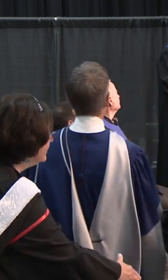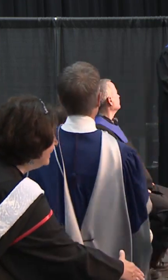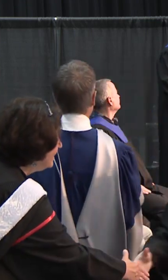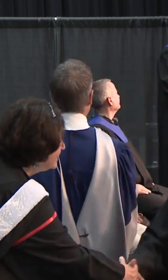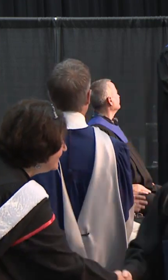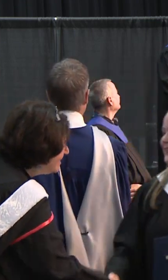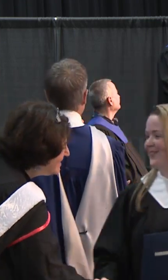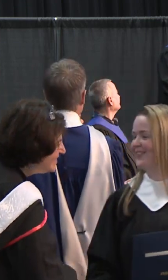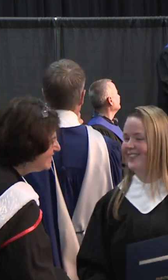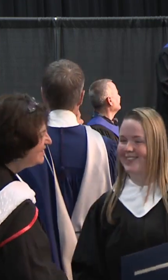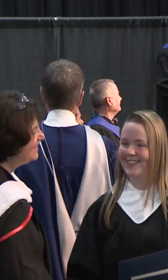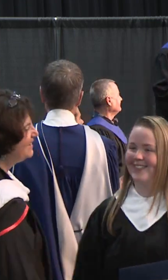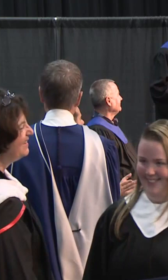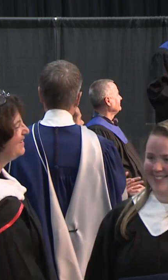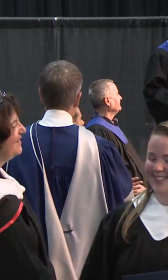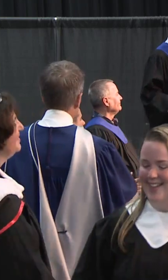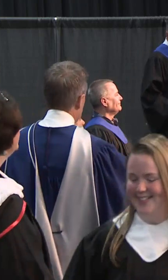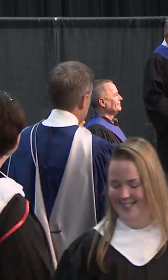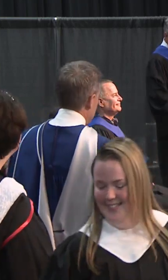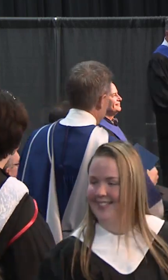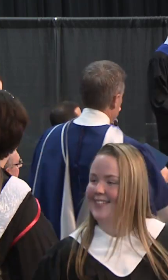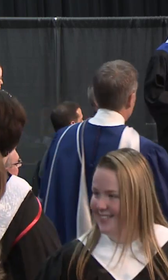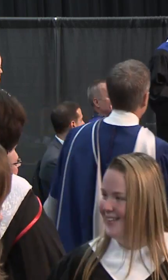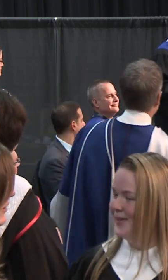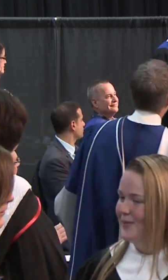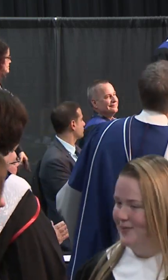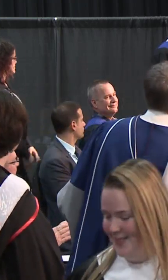Mattie Marielle Williams.